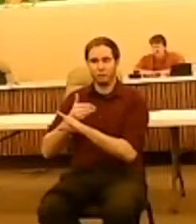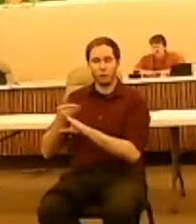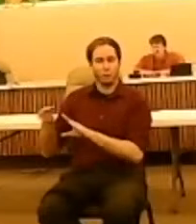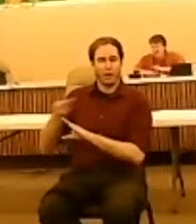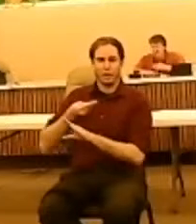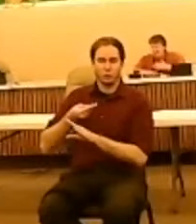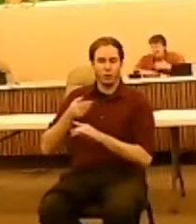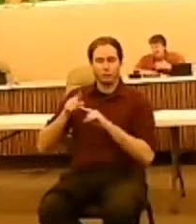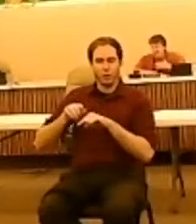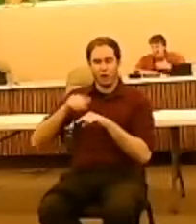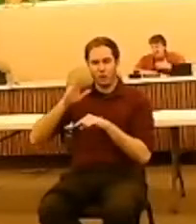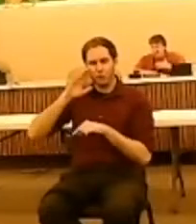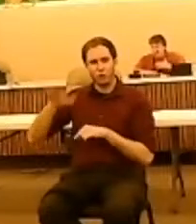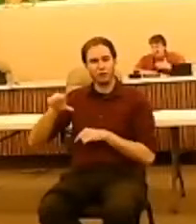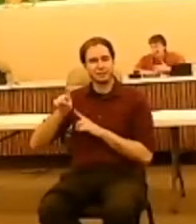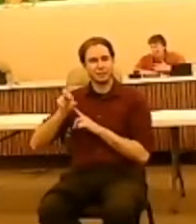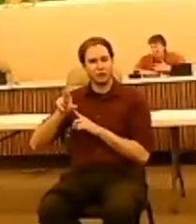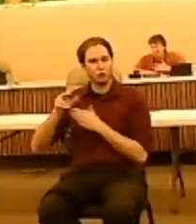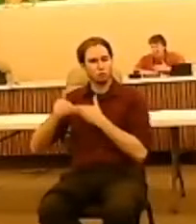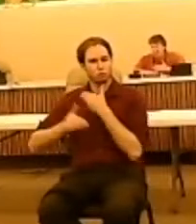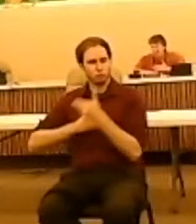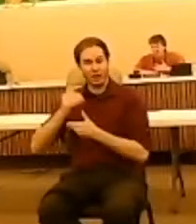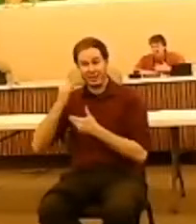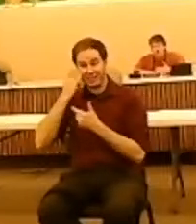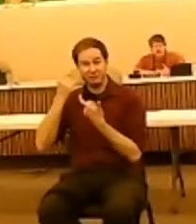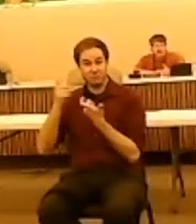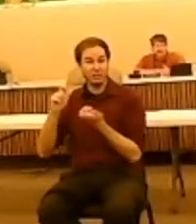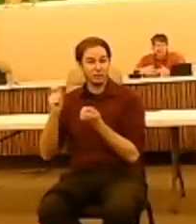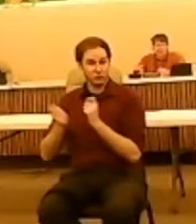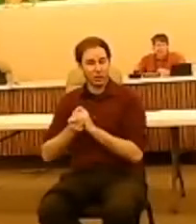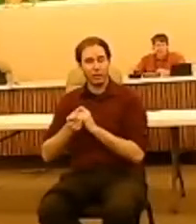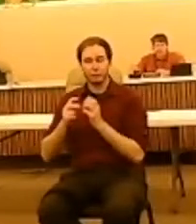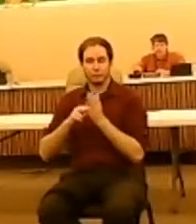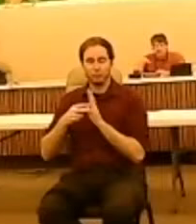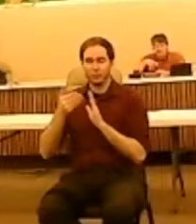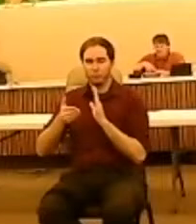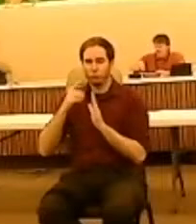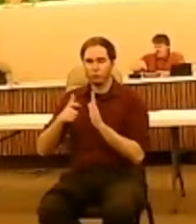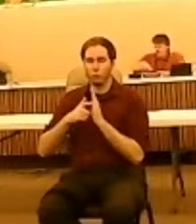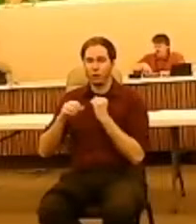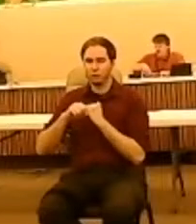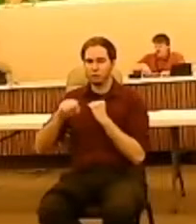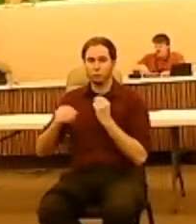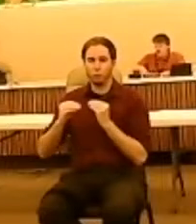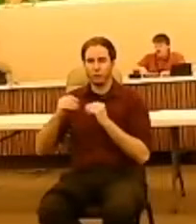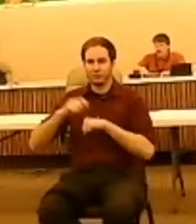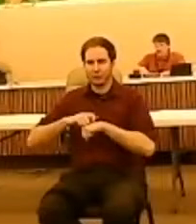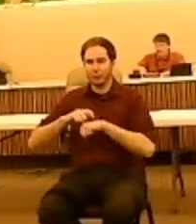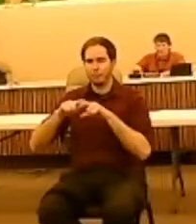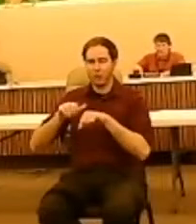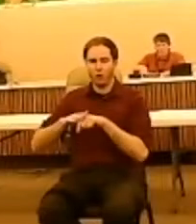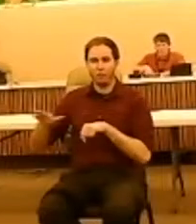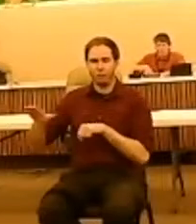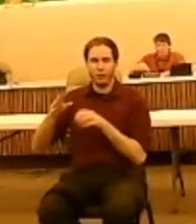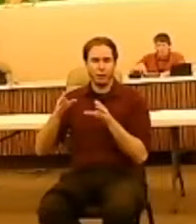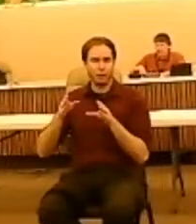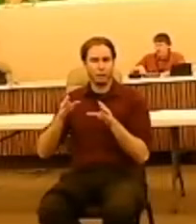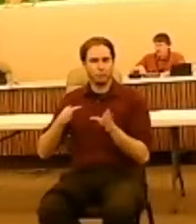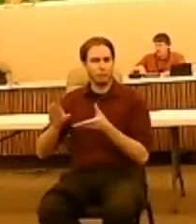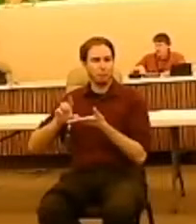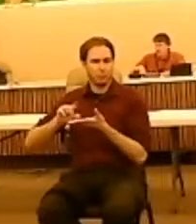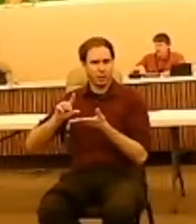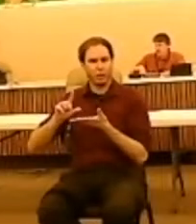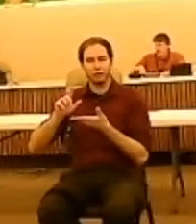seeker process, if there is a significant change that occurs based on the plans, based off of this